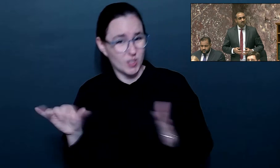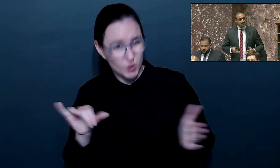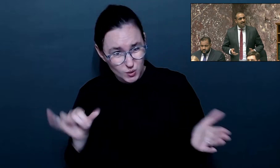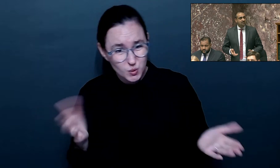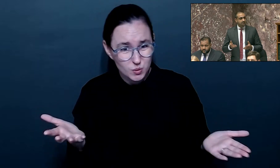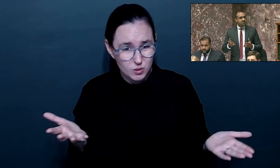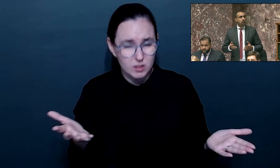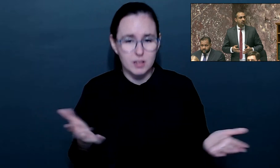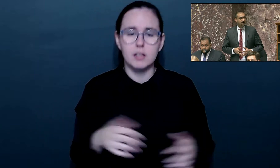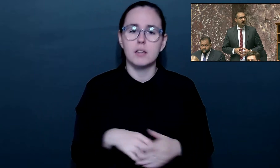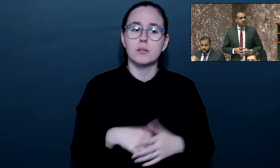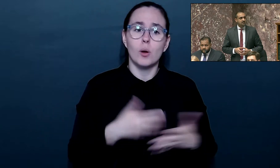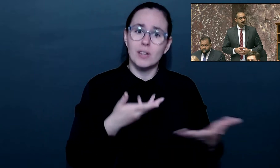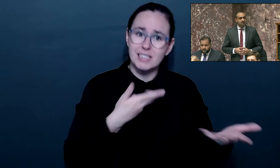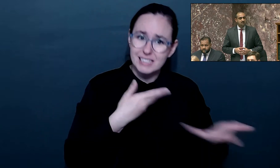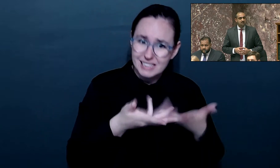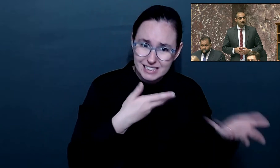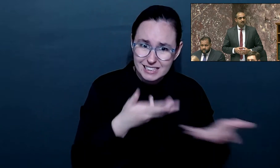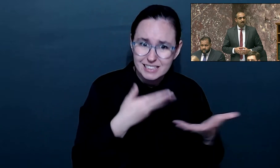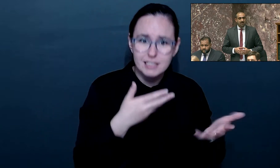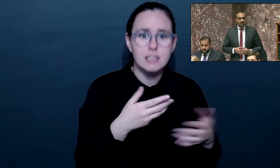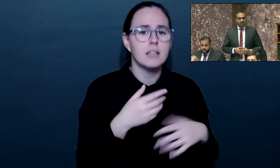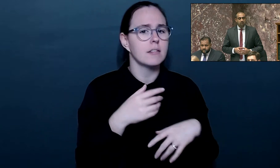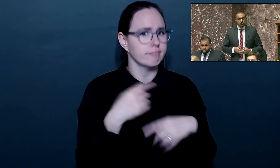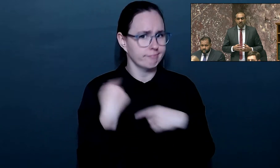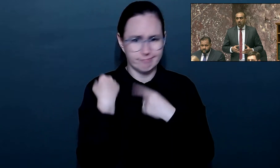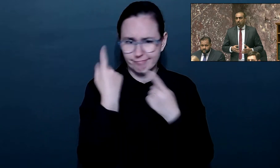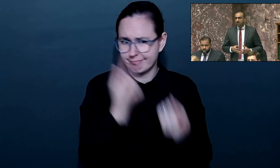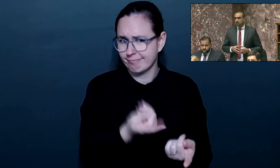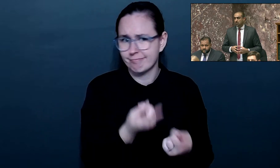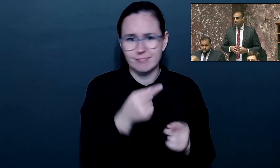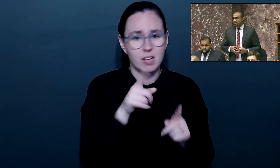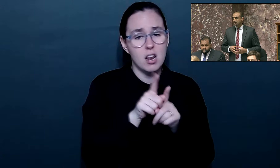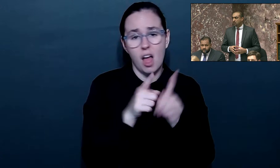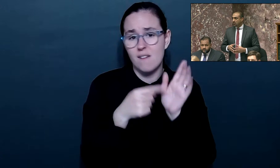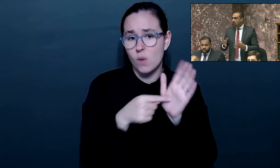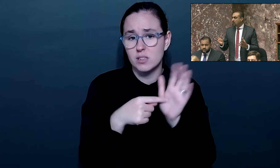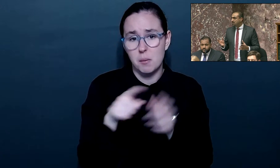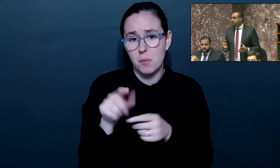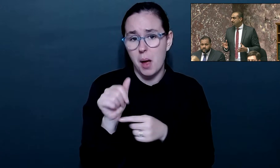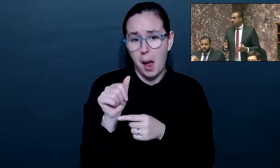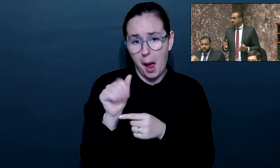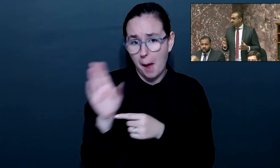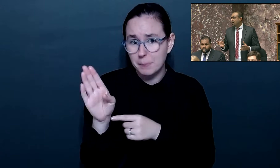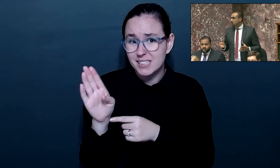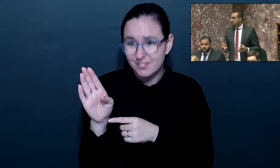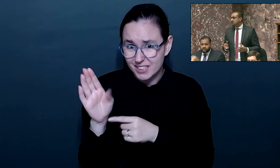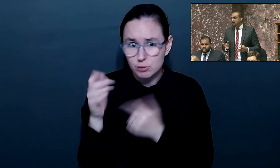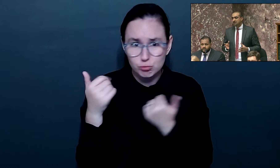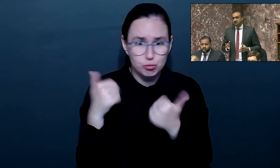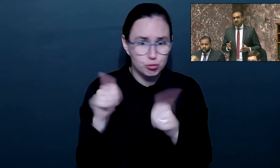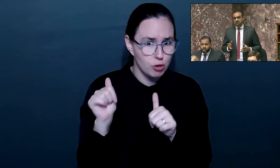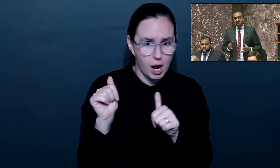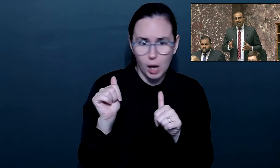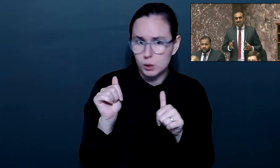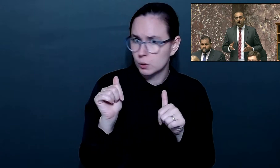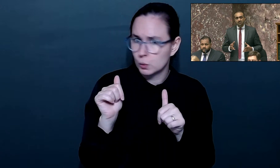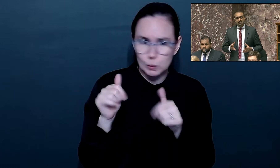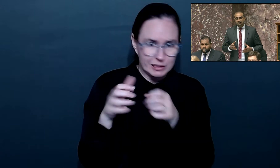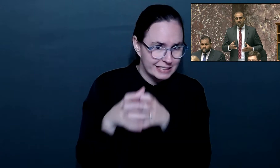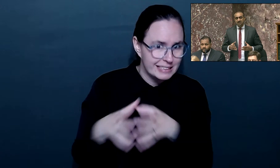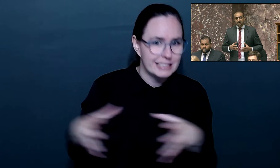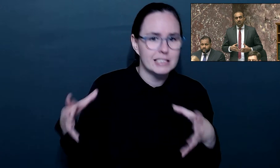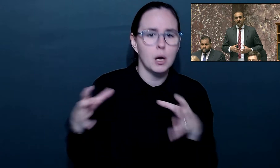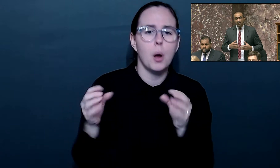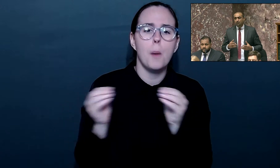try to scale up supportive housing. I really hope we get to a place where we all in this House can stand up